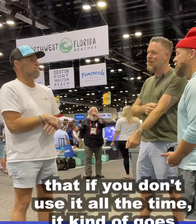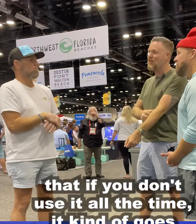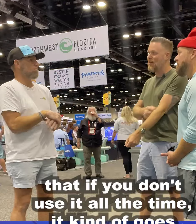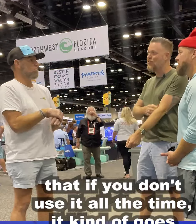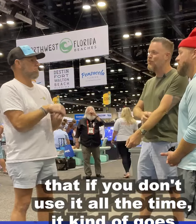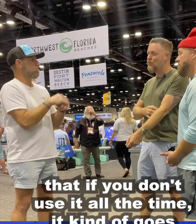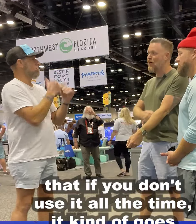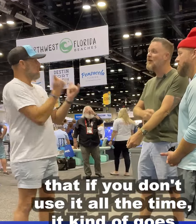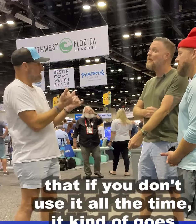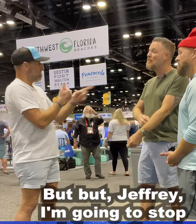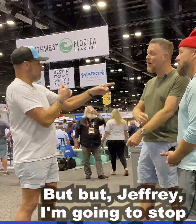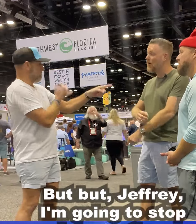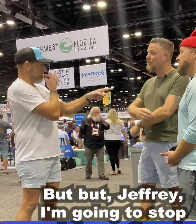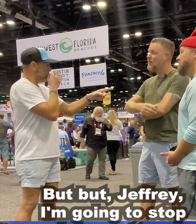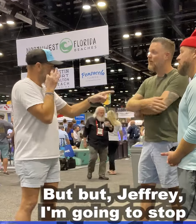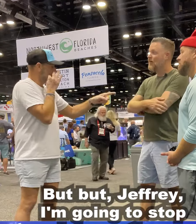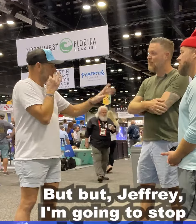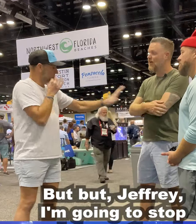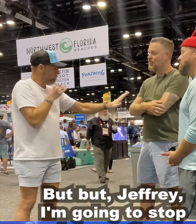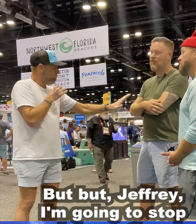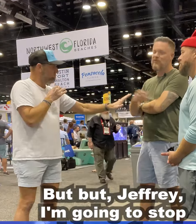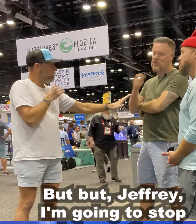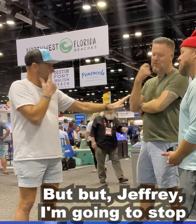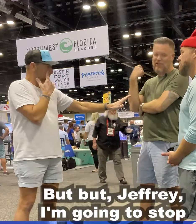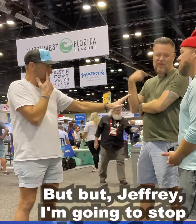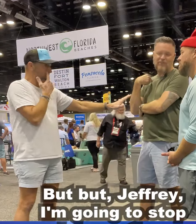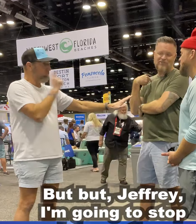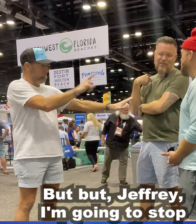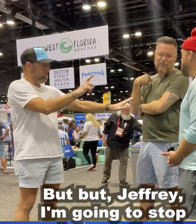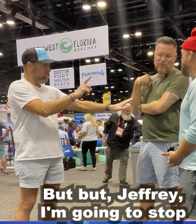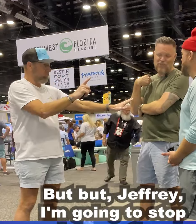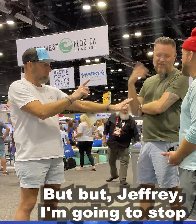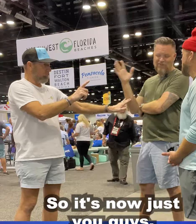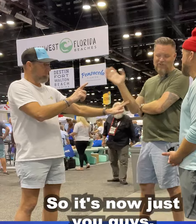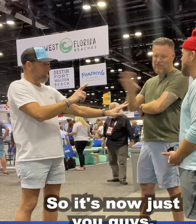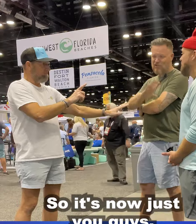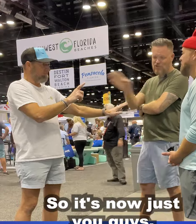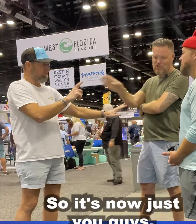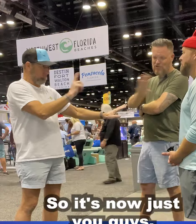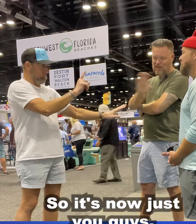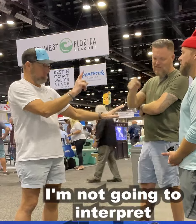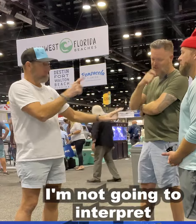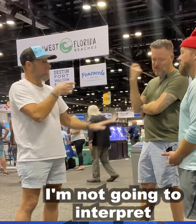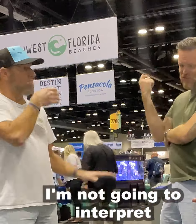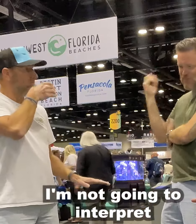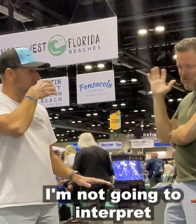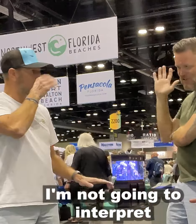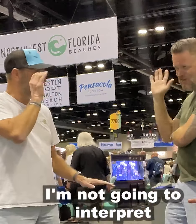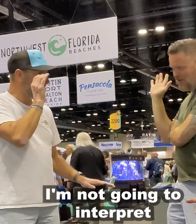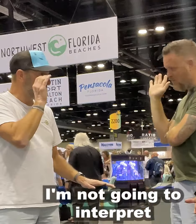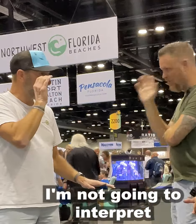time, it kind of goes away. But, but, oh, Jeffrey, I'm going to stop interpreting. So it's now just you guys. I'm not going to interpret anything anymore.